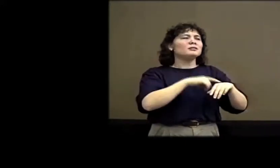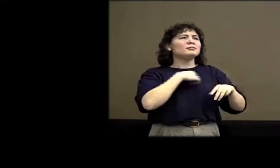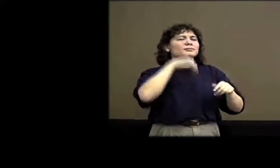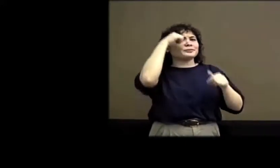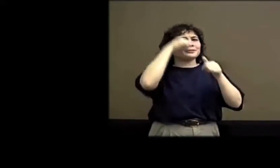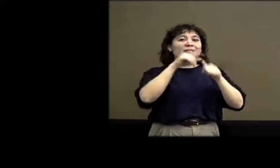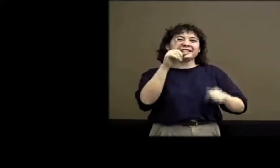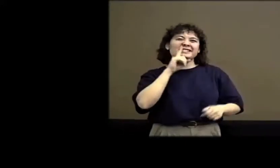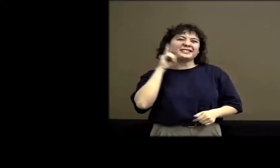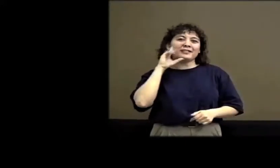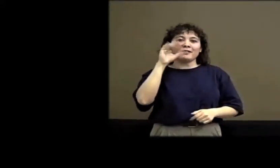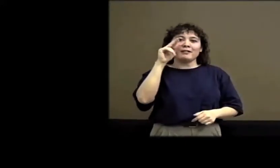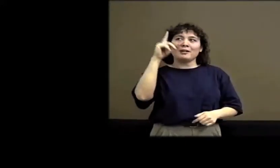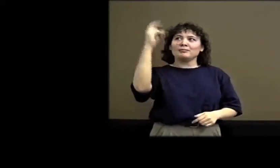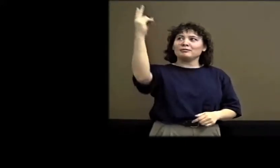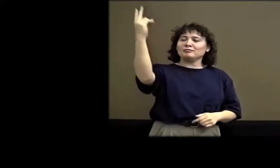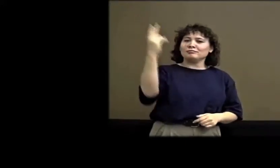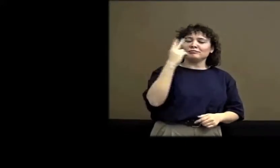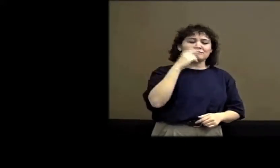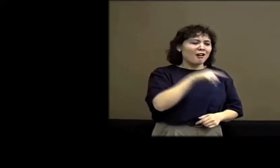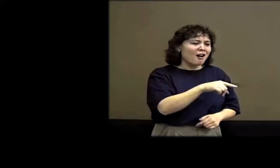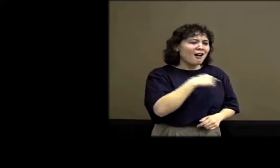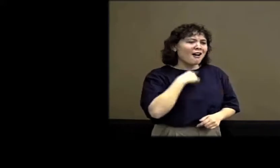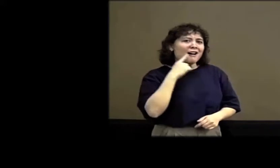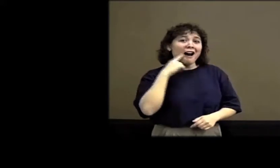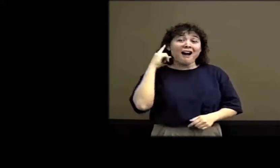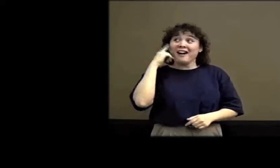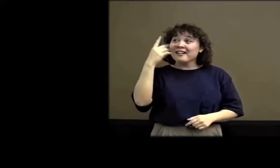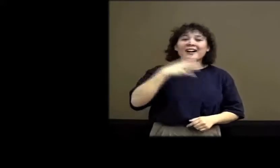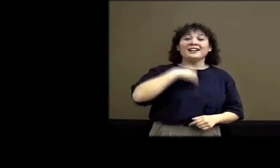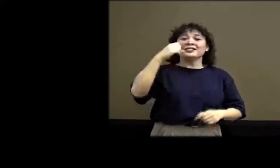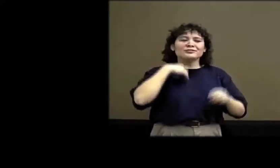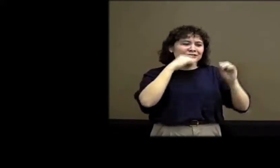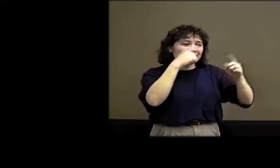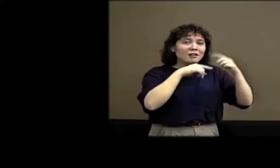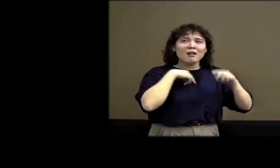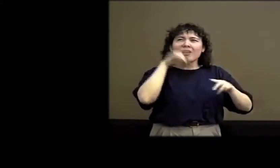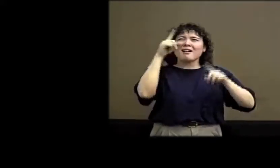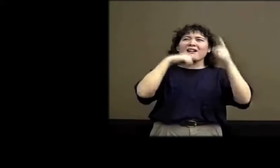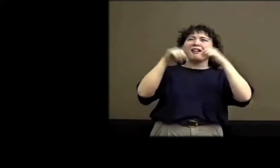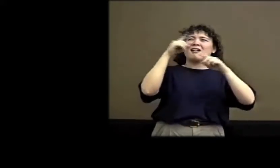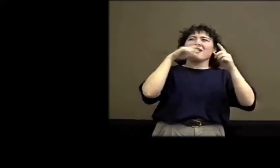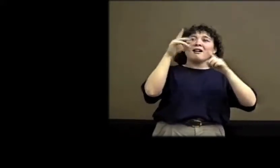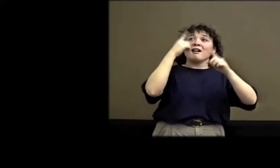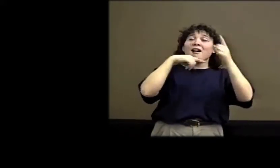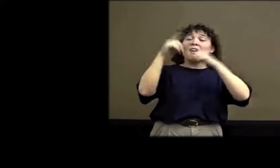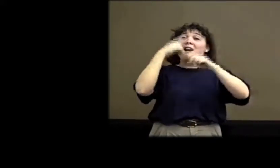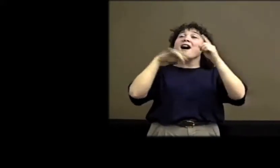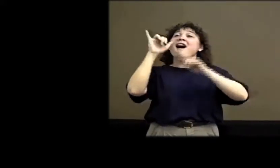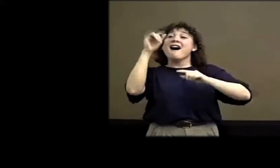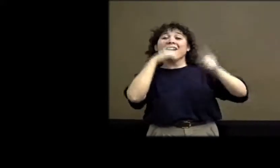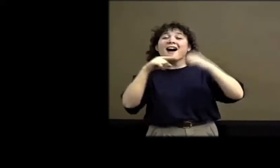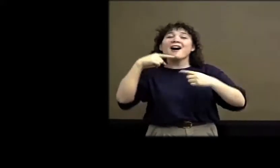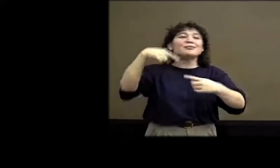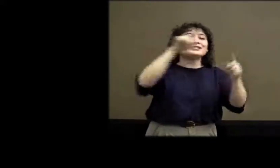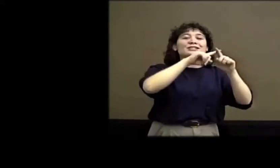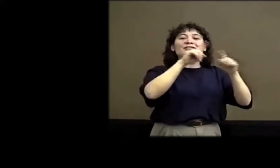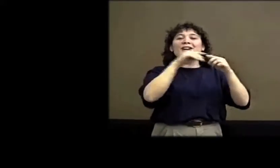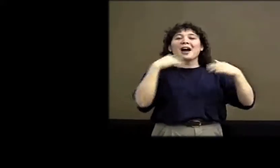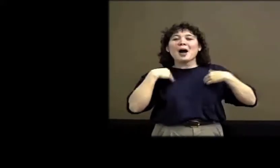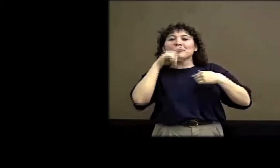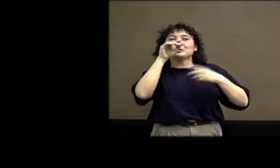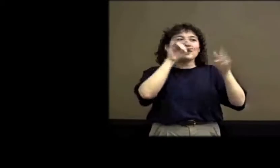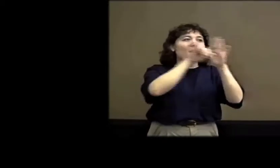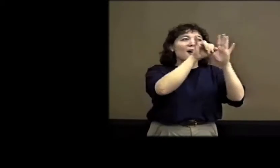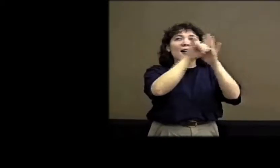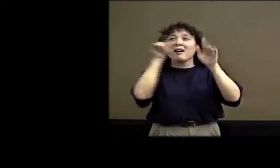age of 3, I remember I met a deaf couple. They noticed that I was also deaf, so they tried to sign to me. They could tell that I didn't understand them, so instead